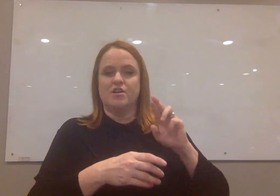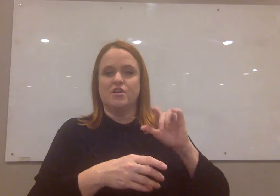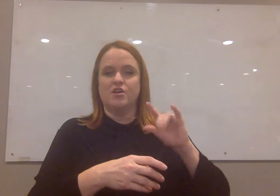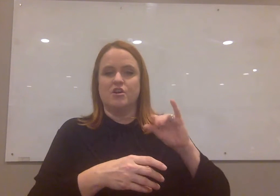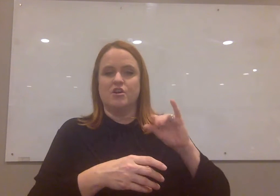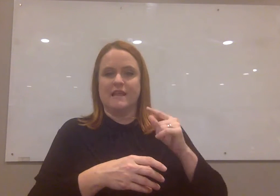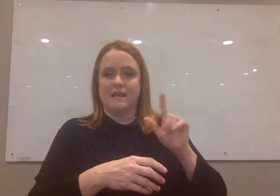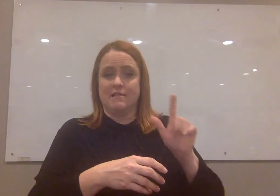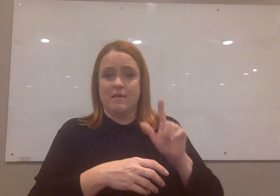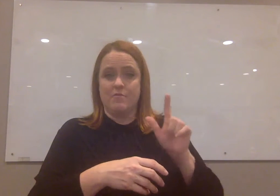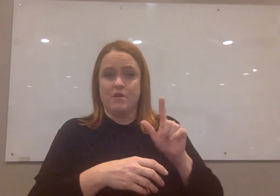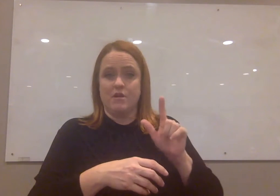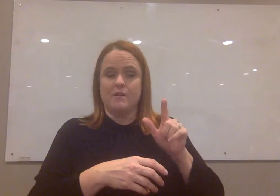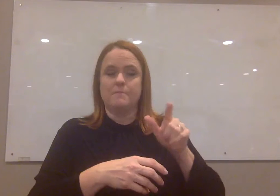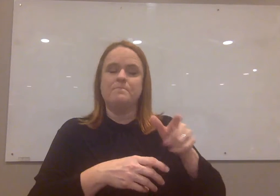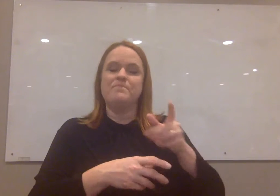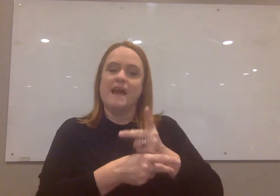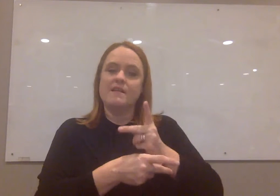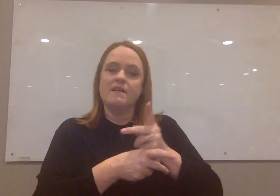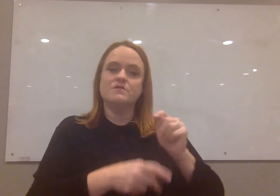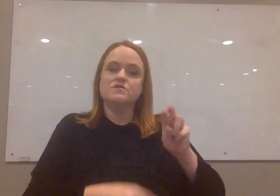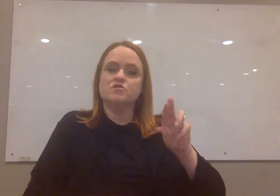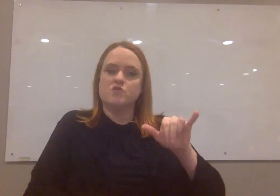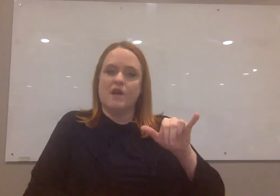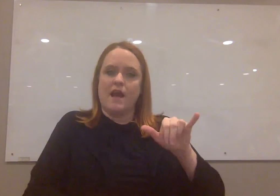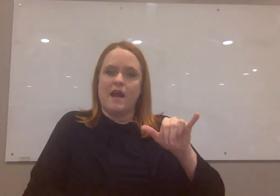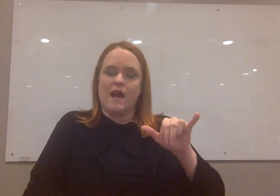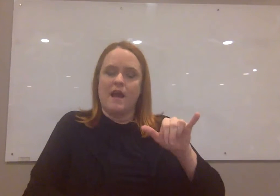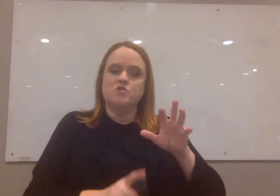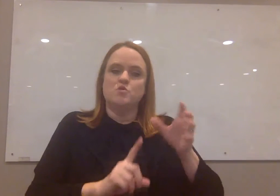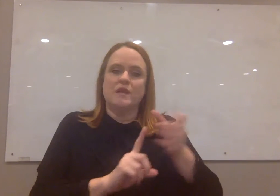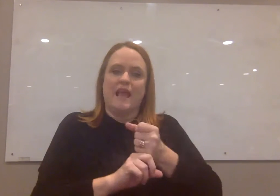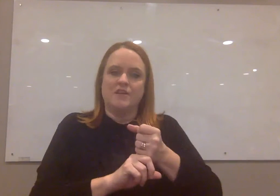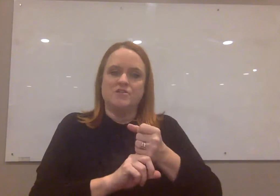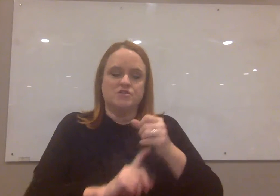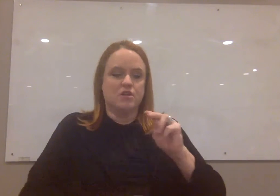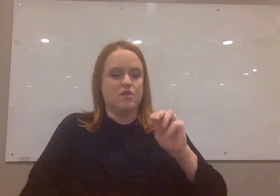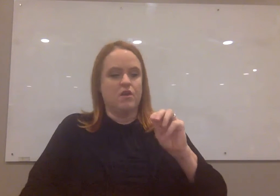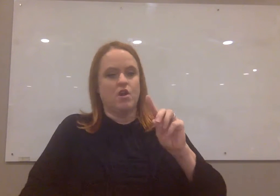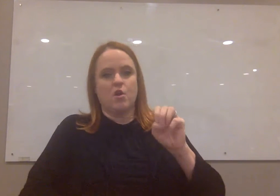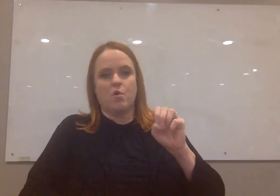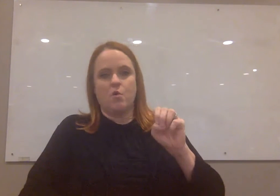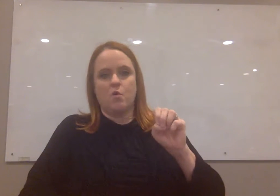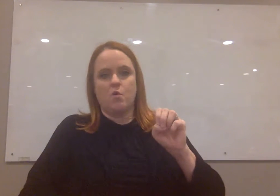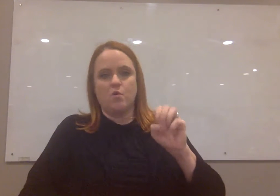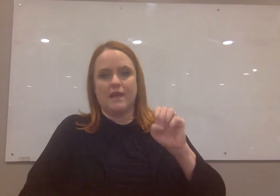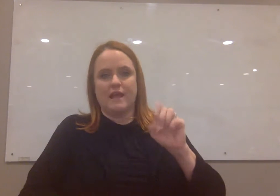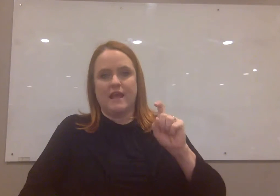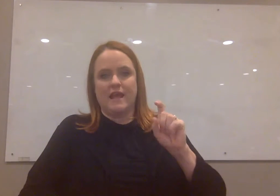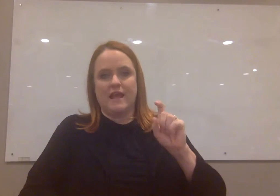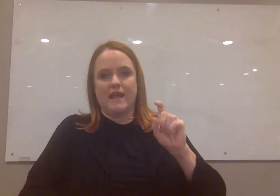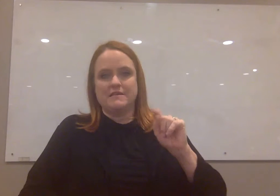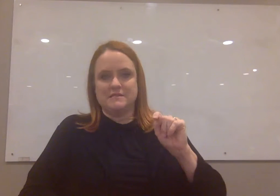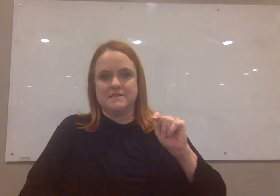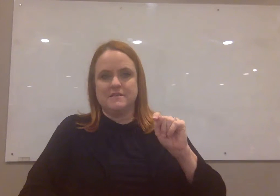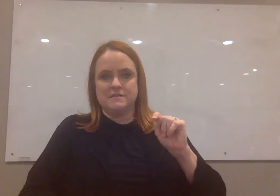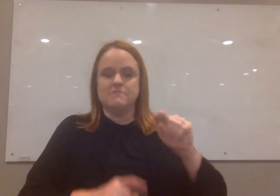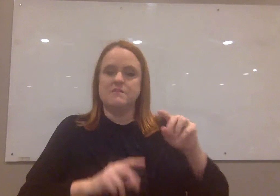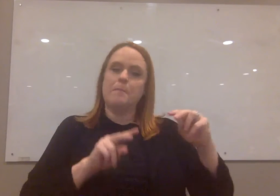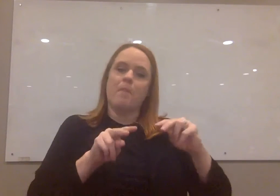a try, I think, to catch the node exit message when it monitors the node temporarily while the call is in effect. And so